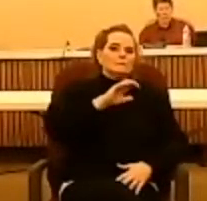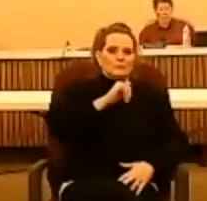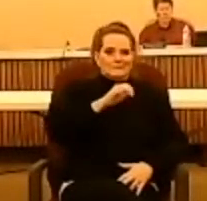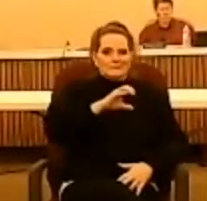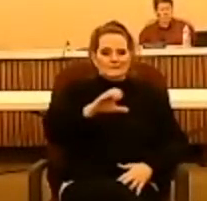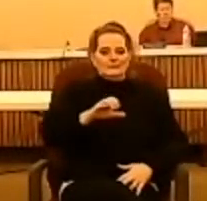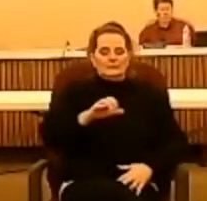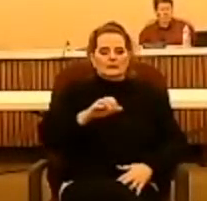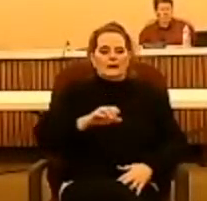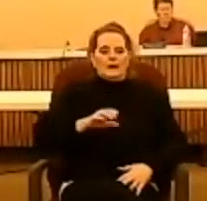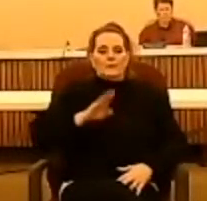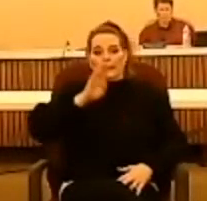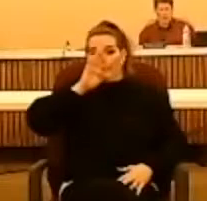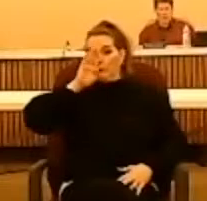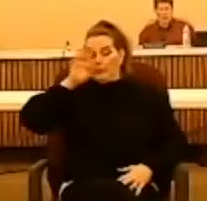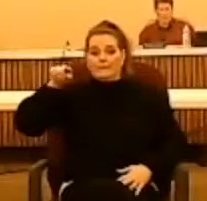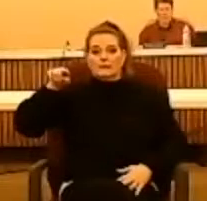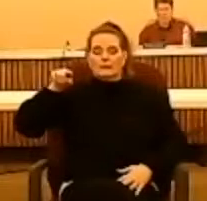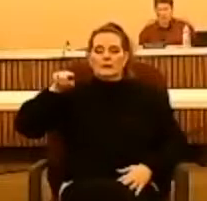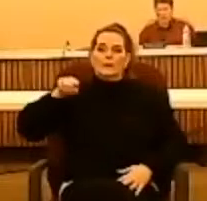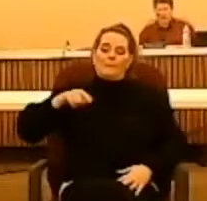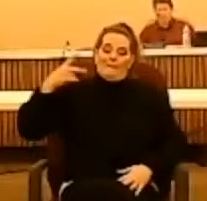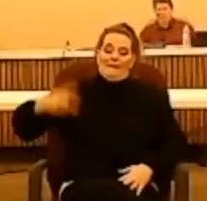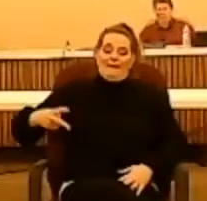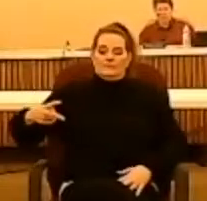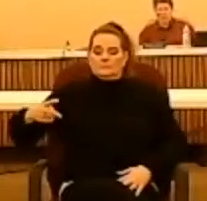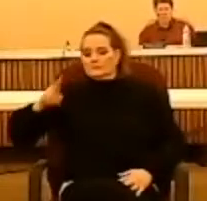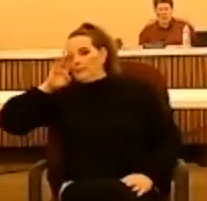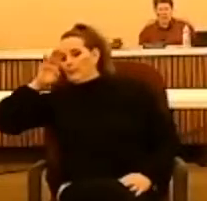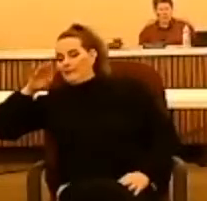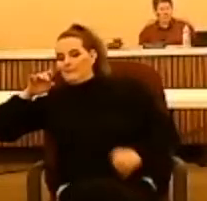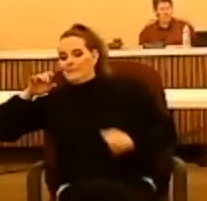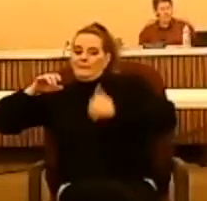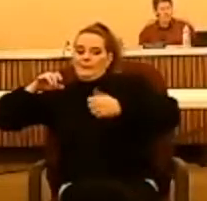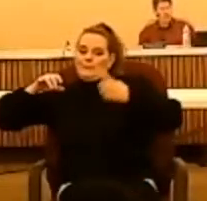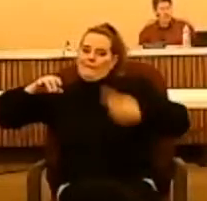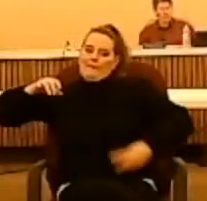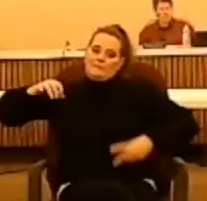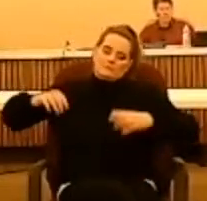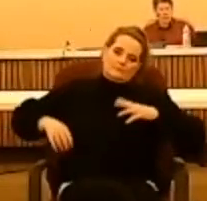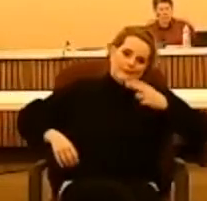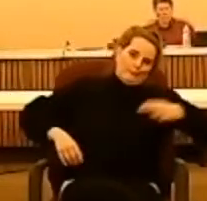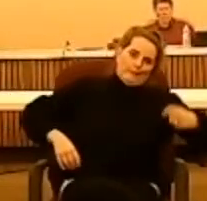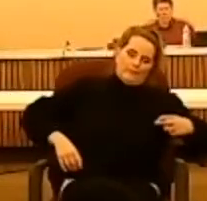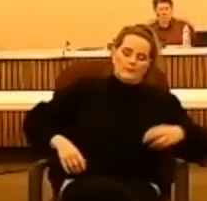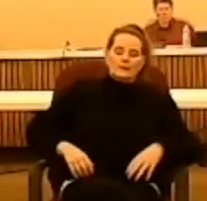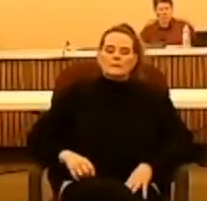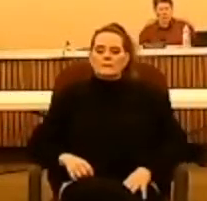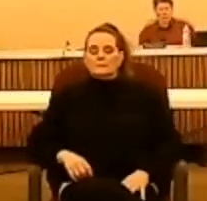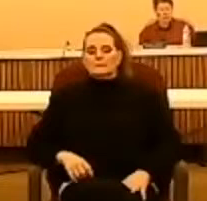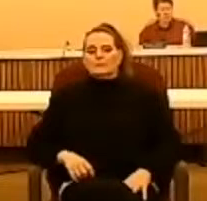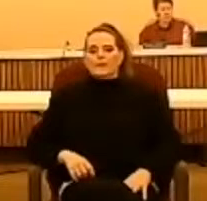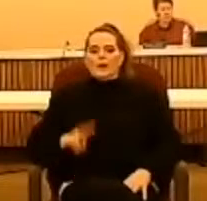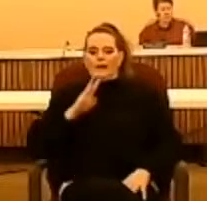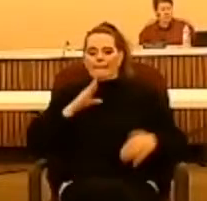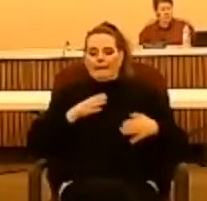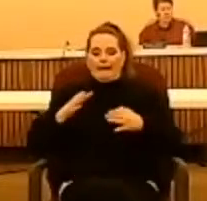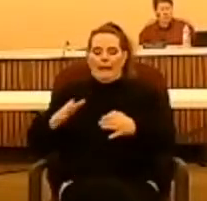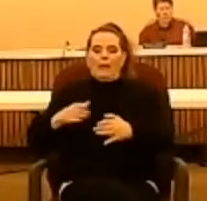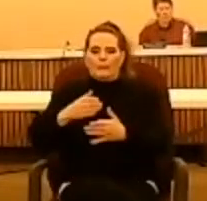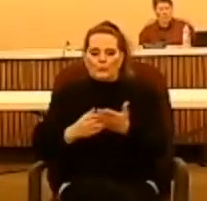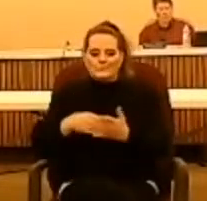in Brighton, but about half of it's in Brighton, half of it's in Henrietta. And the canal portion is in Henrietta.